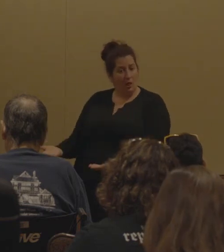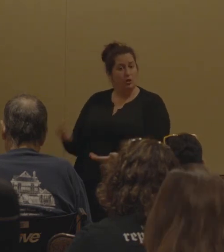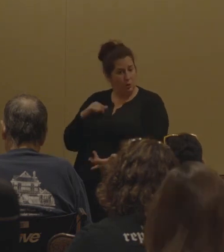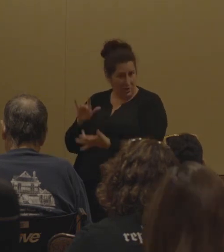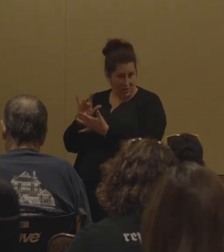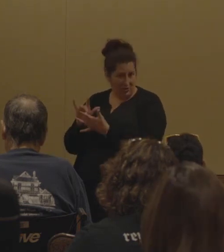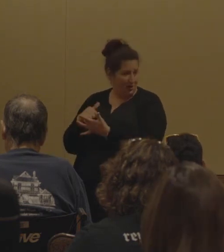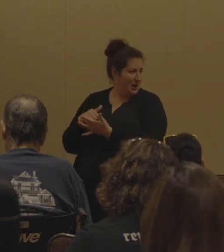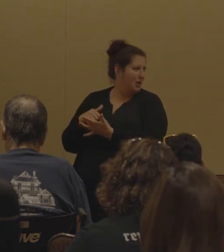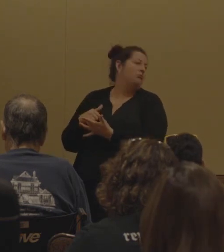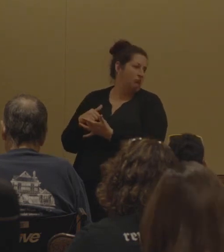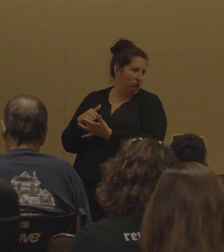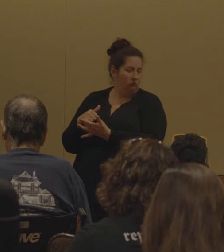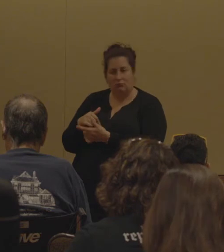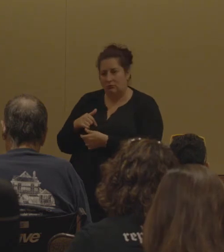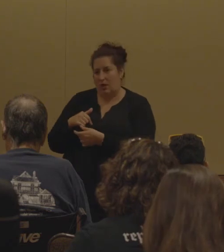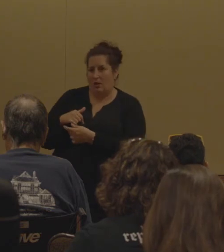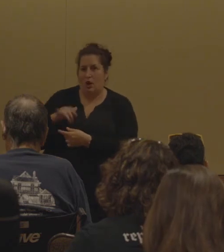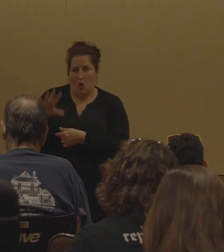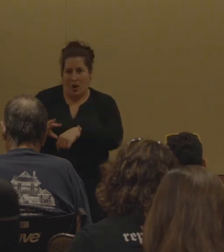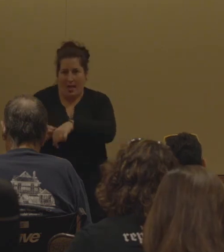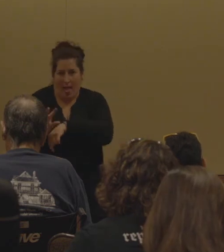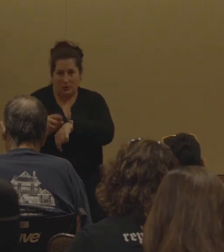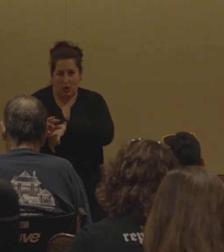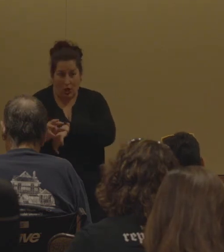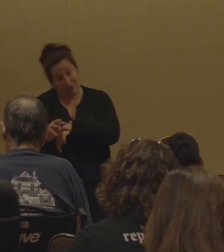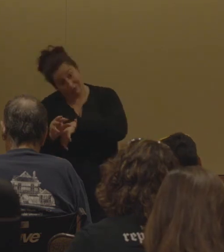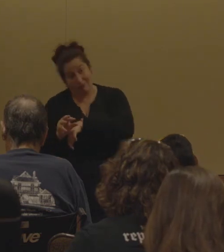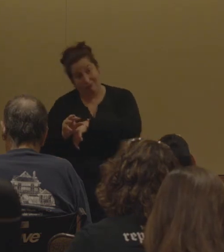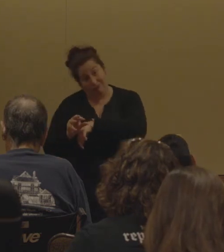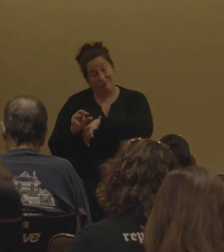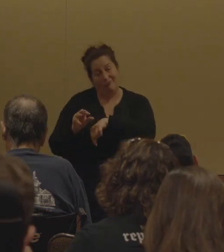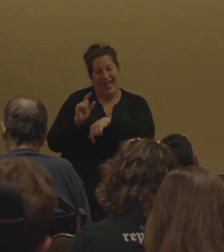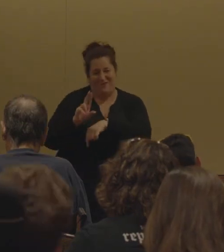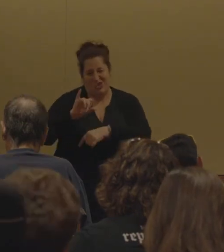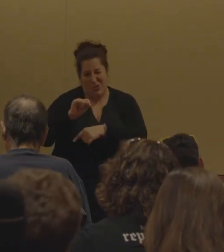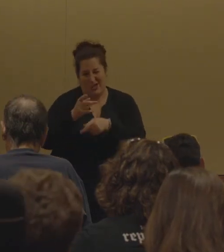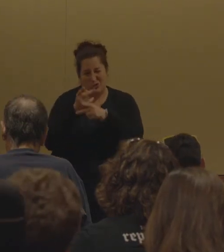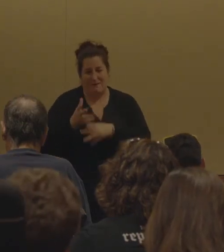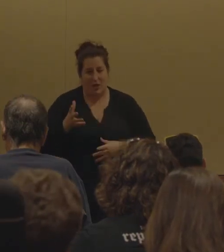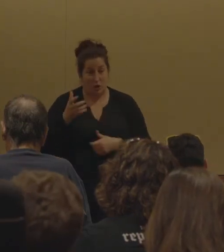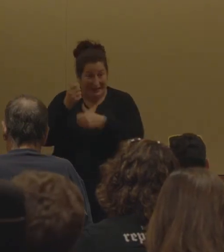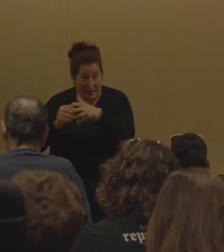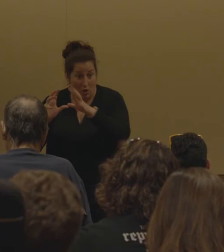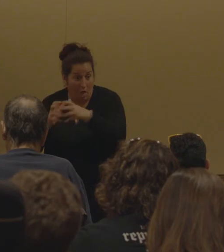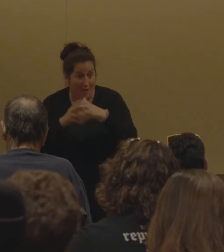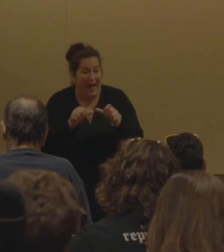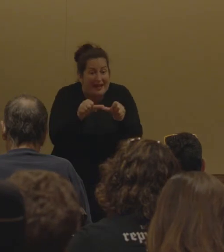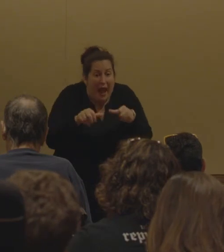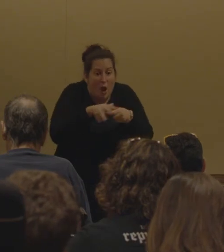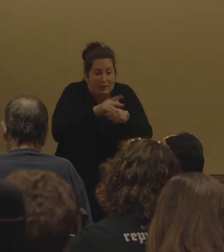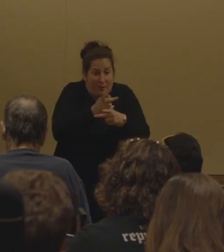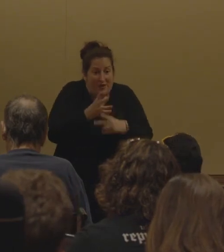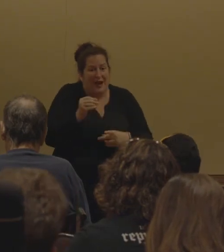can always contact me. But your counselor, each of those counselors have a unit supervisor, they have an area supervisor, and they